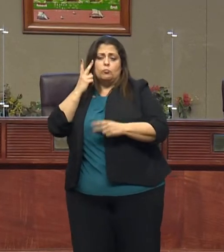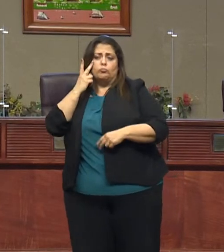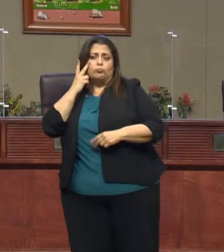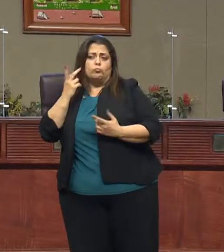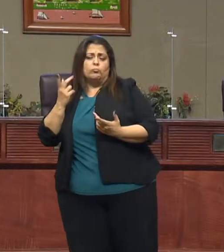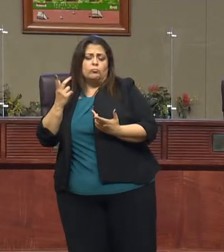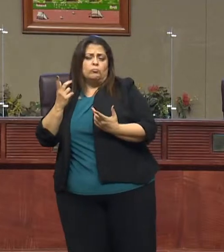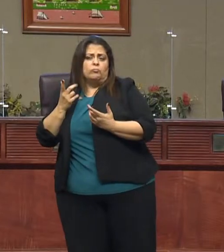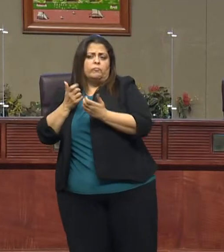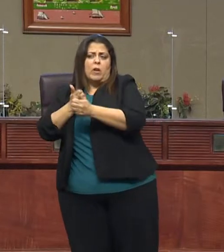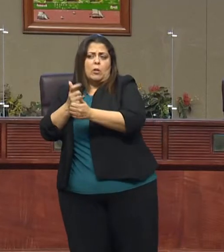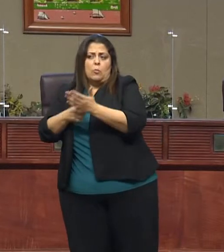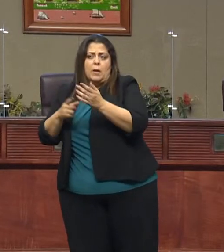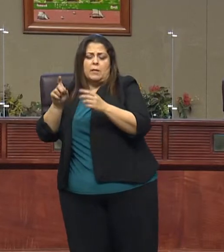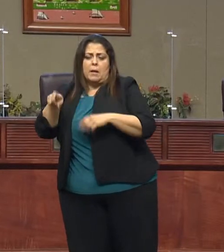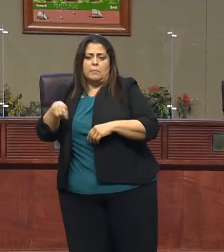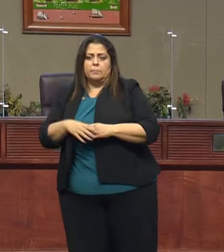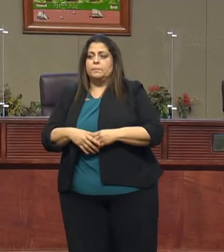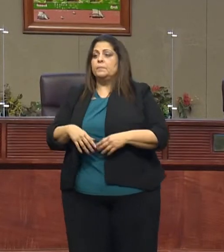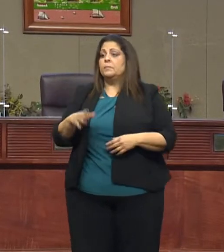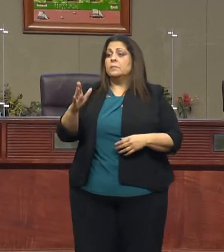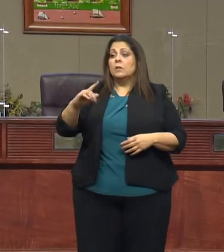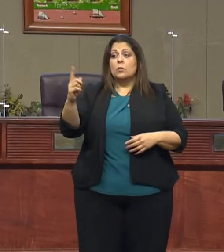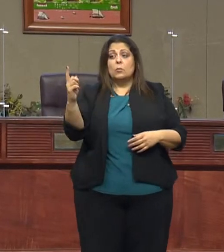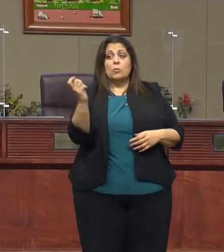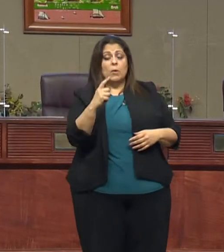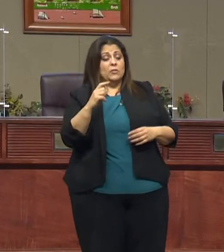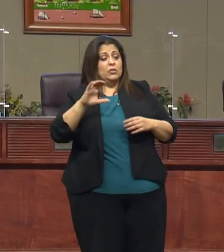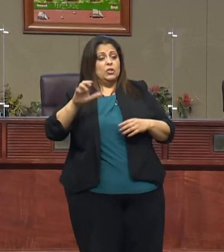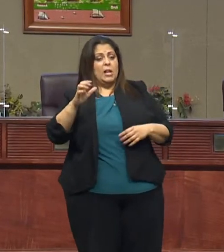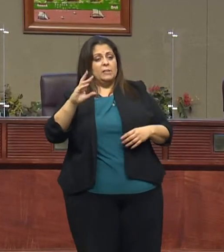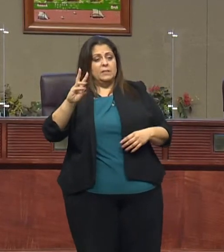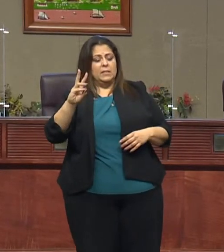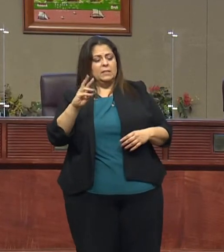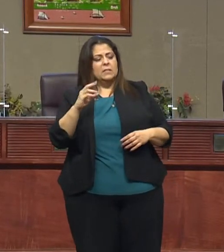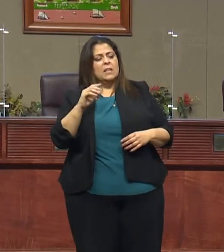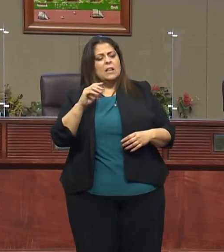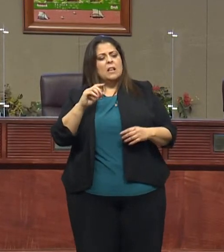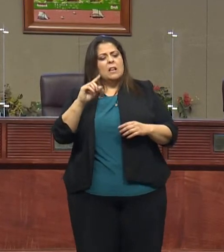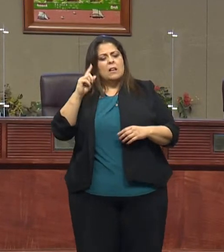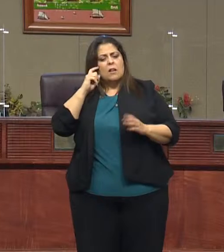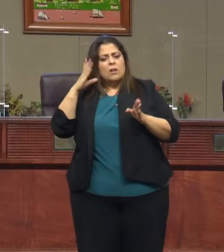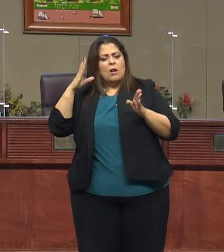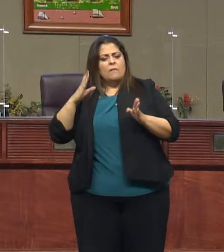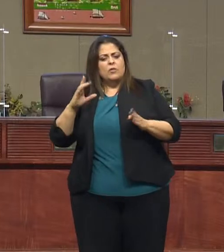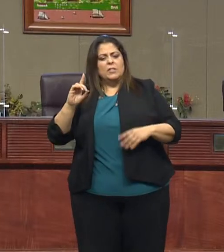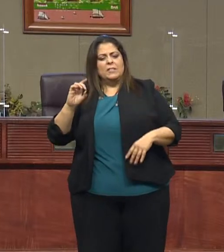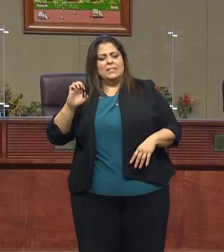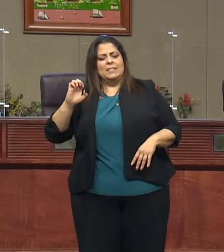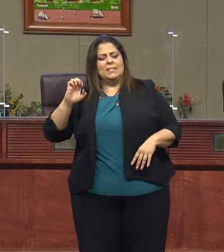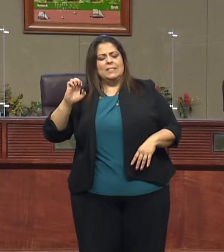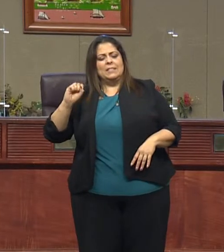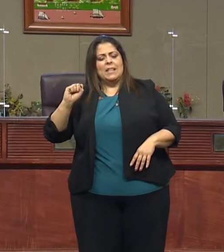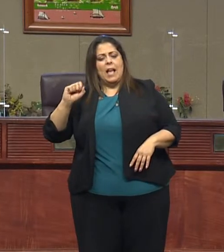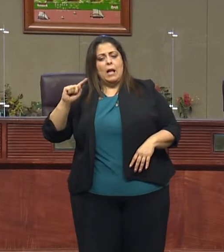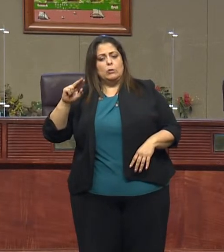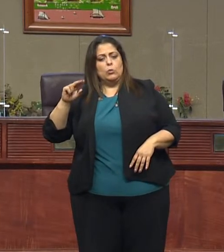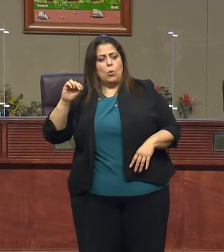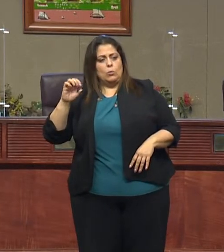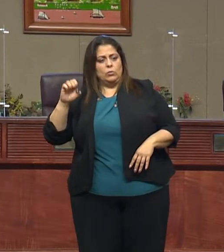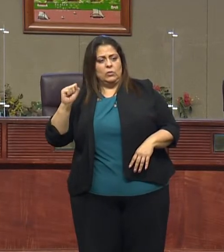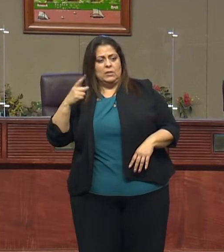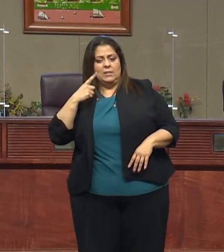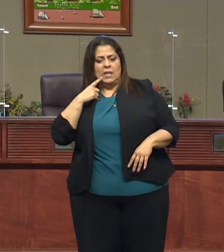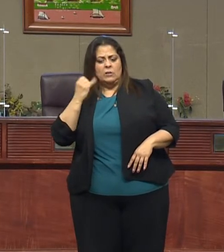Troy Campbell with Channel 6. Question for Mayor Demings. Yesterday, Governor DeSantis seemed to double down on if someone's getting a